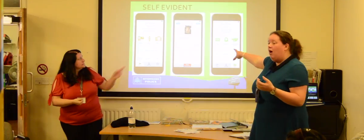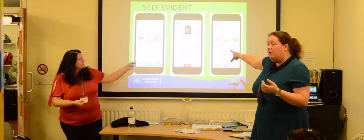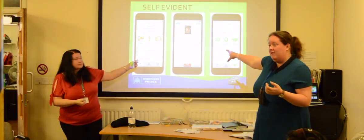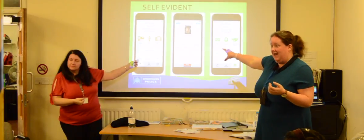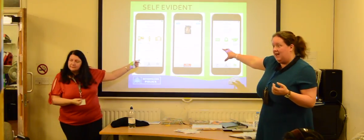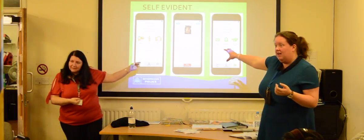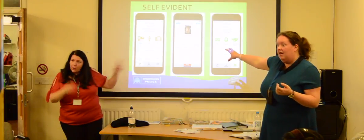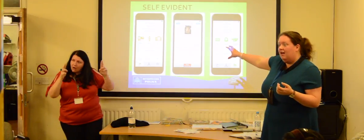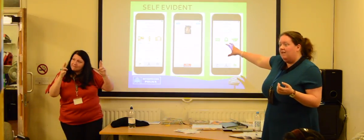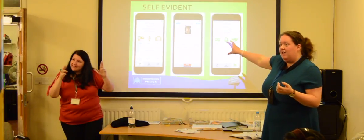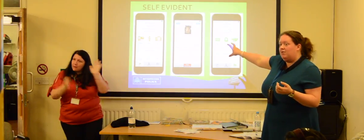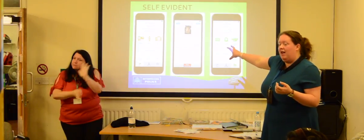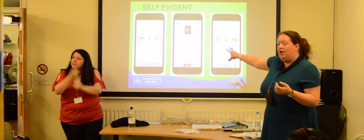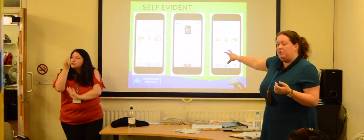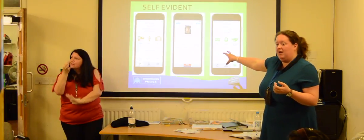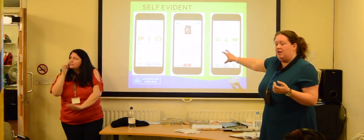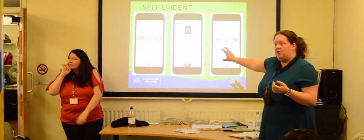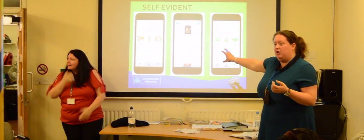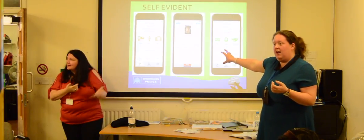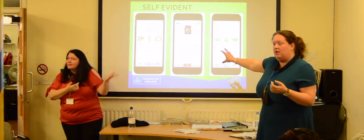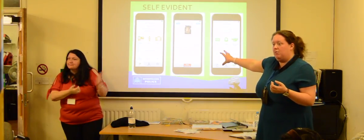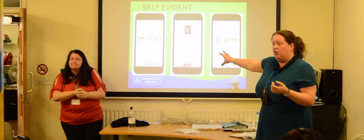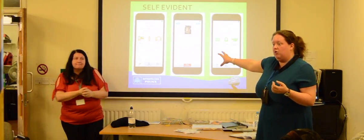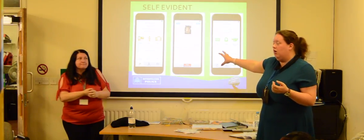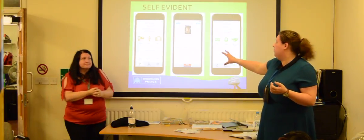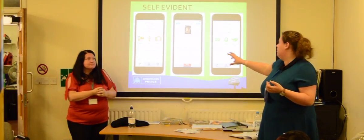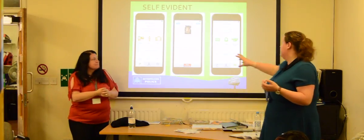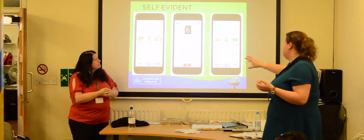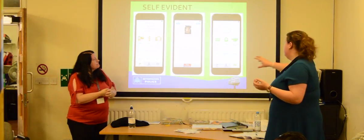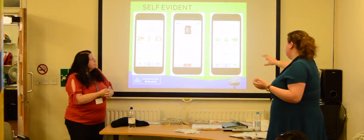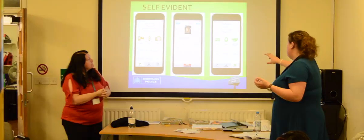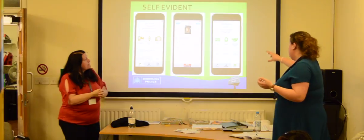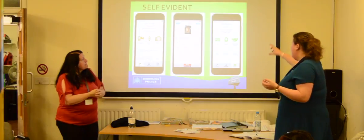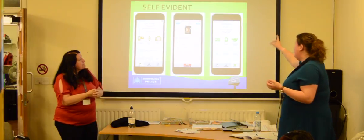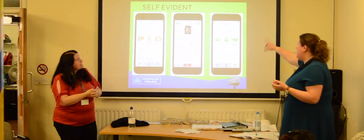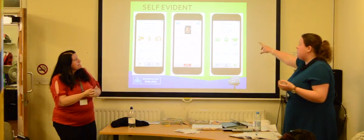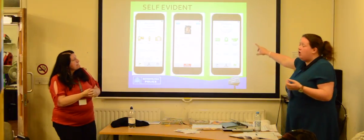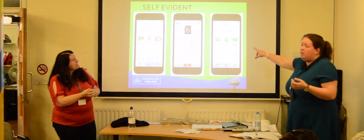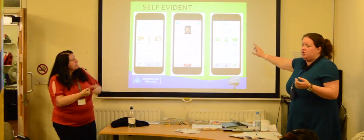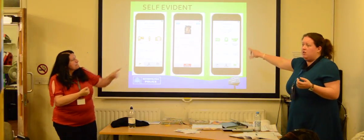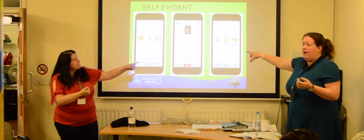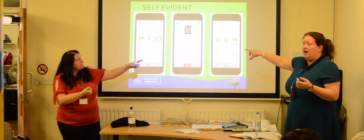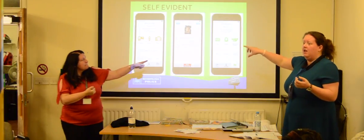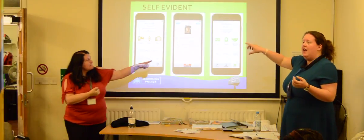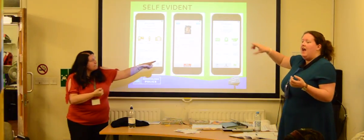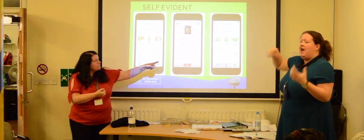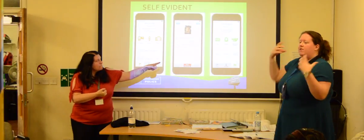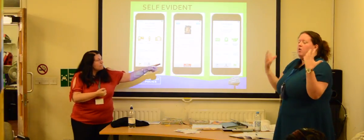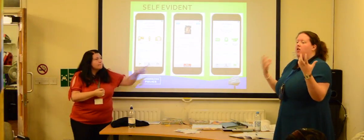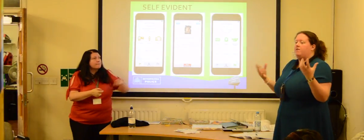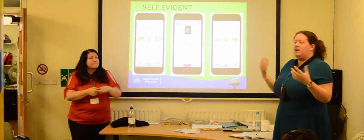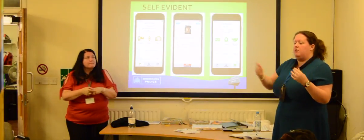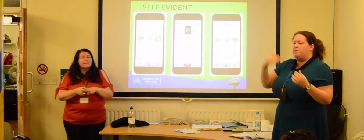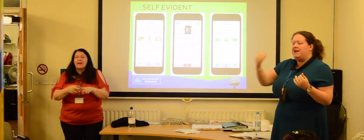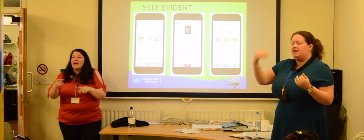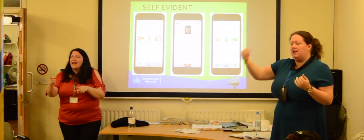So hopefully this will help you guys communicate and report to us. It gives you an option as well. If you